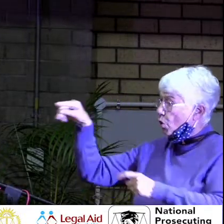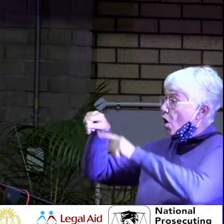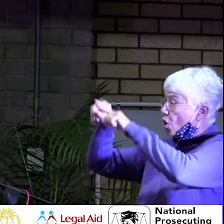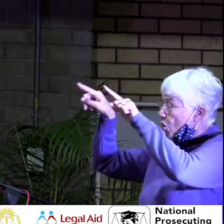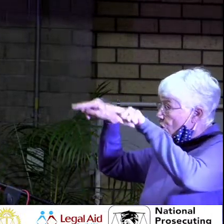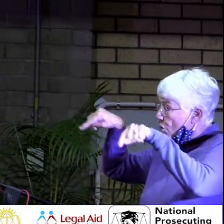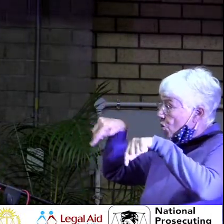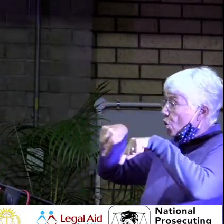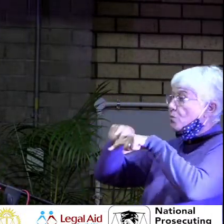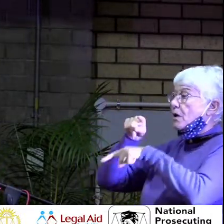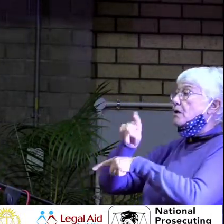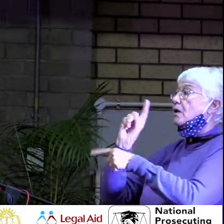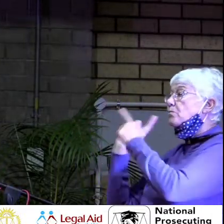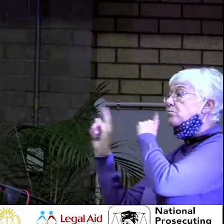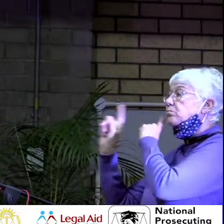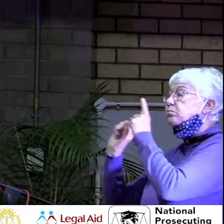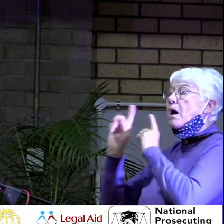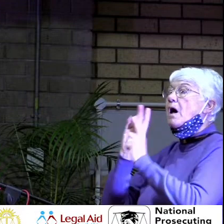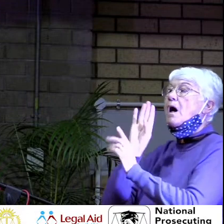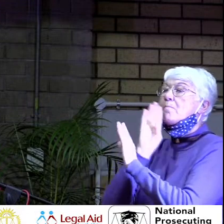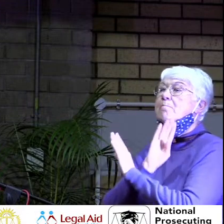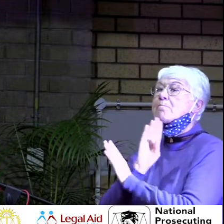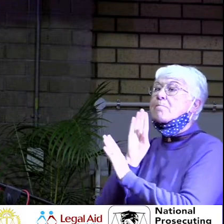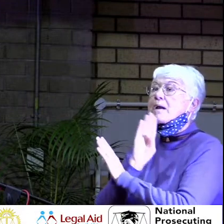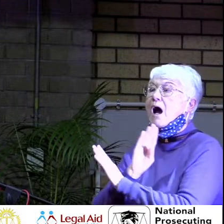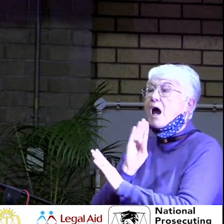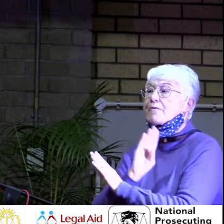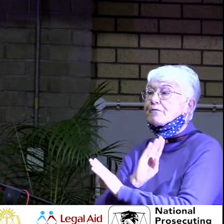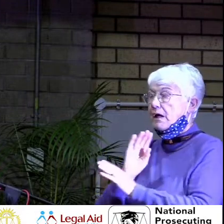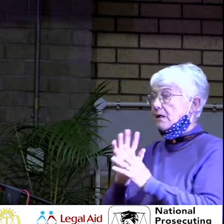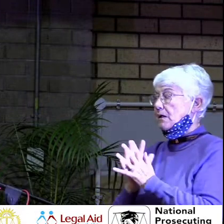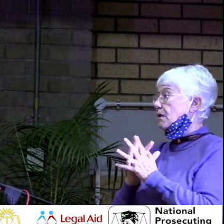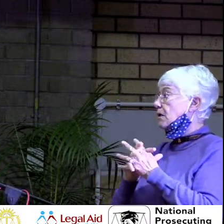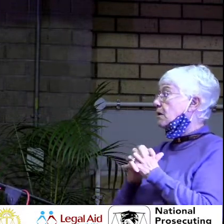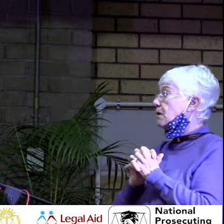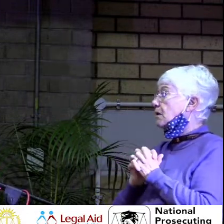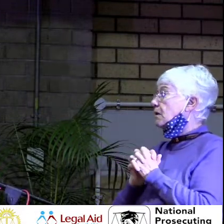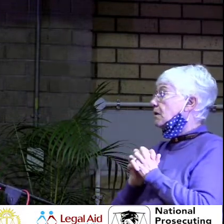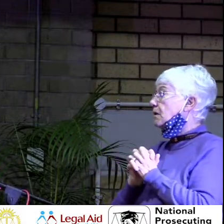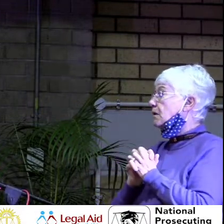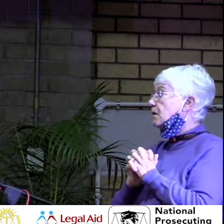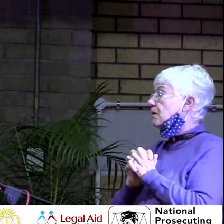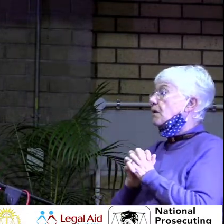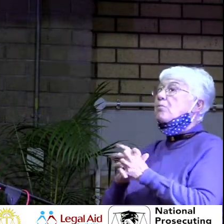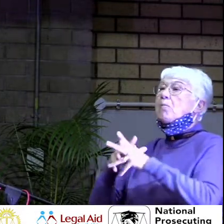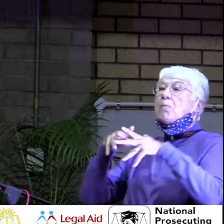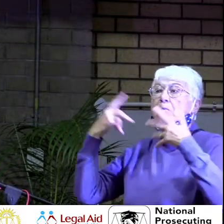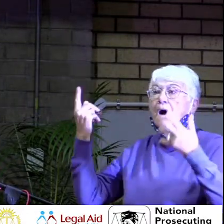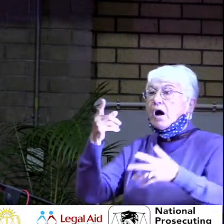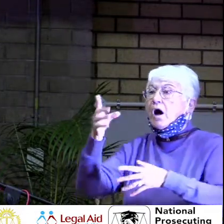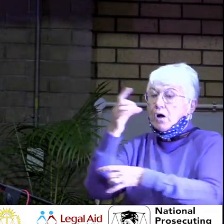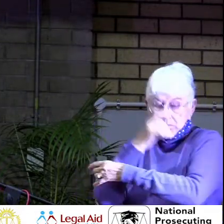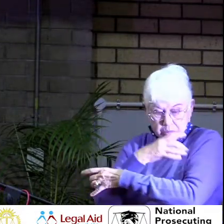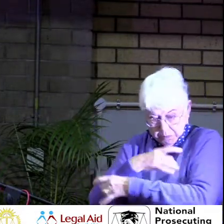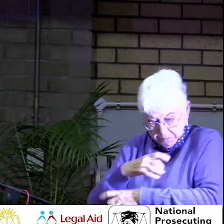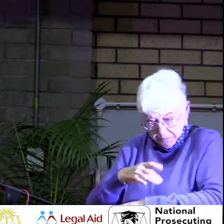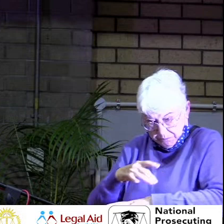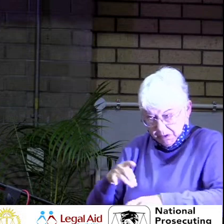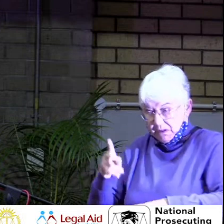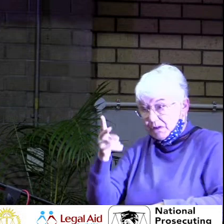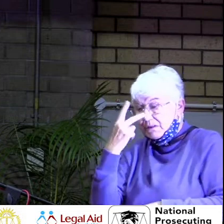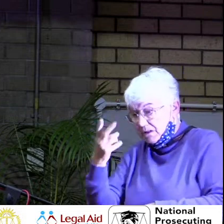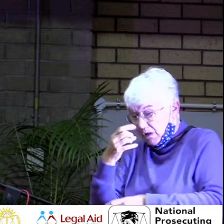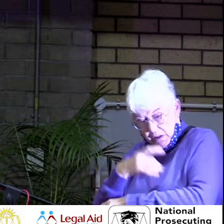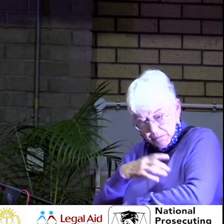3, victims are then taken by the detective to the hospital facility or the medical facilities for a